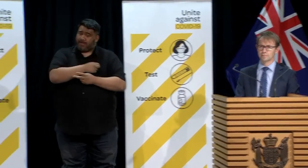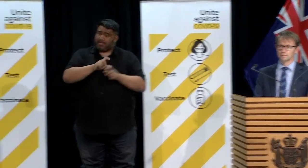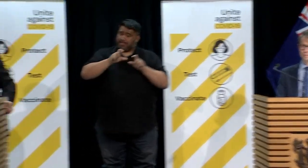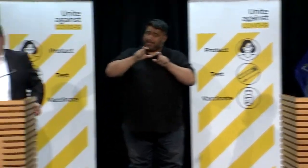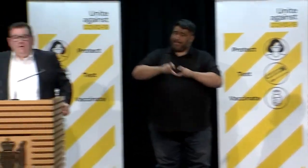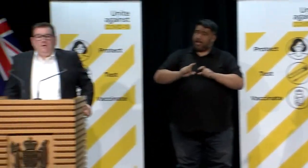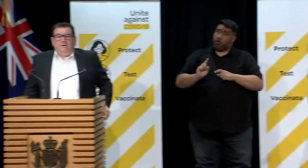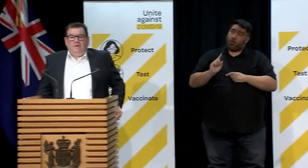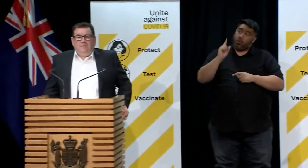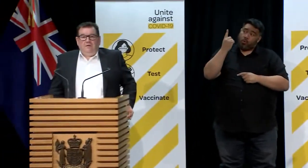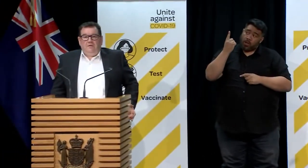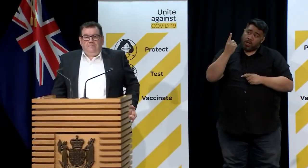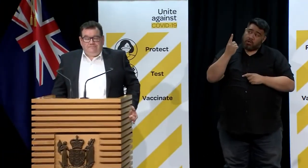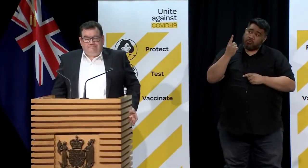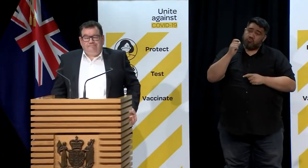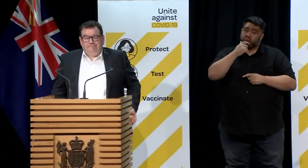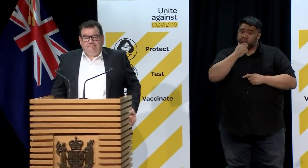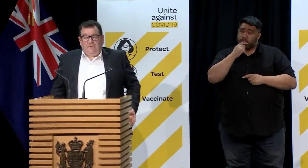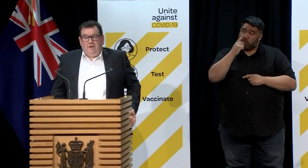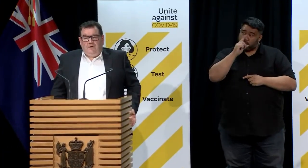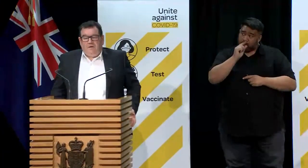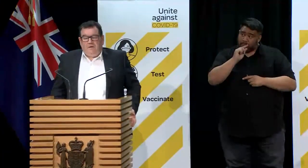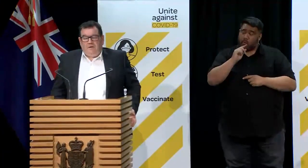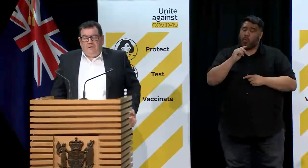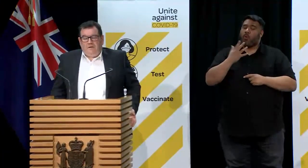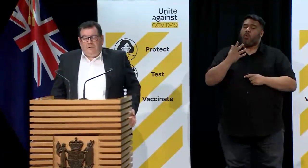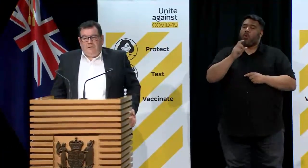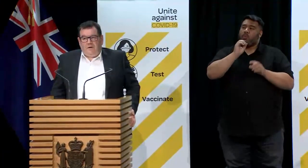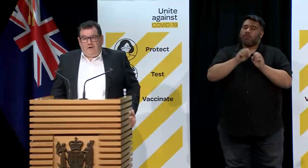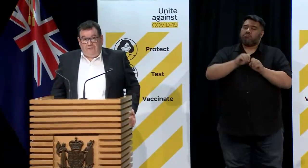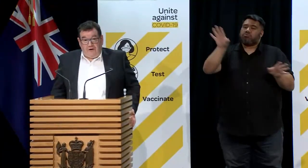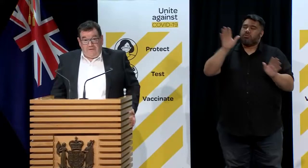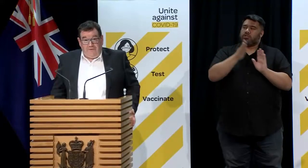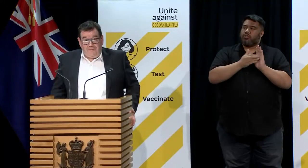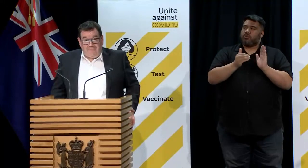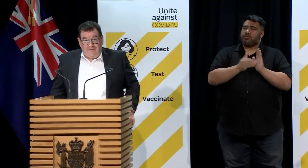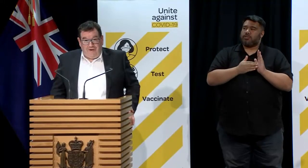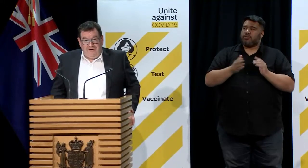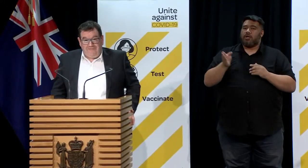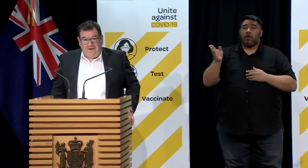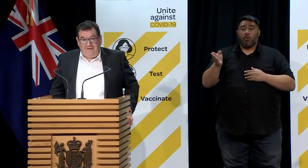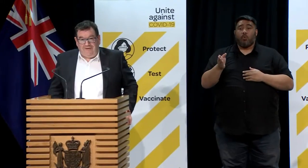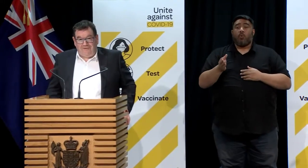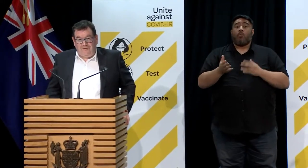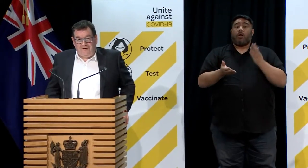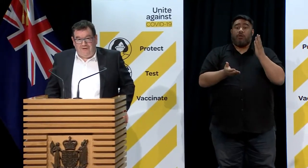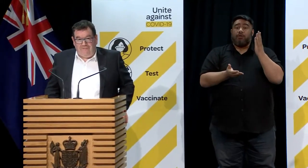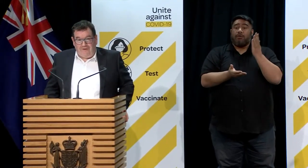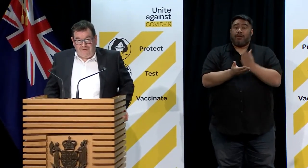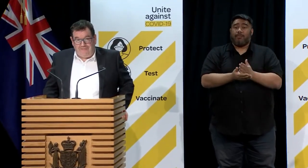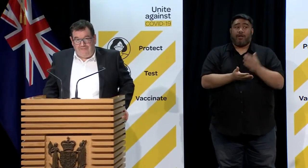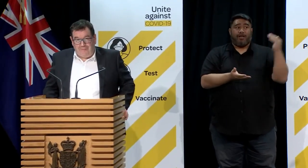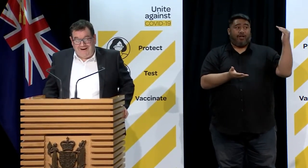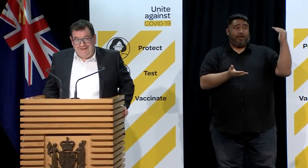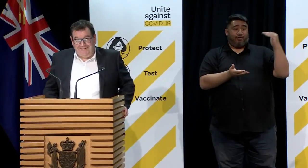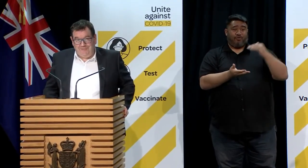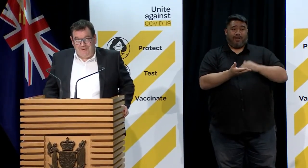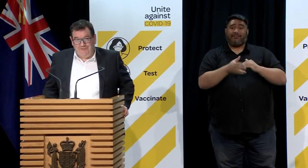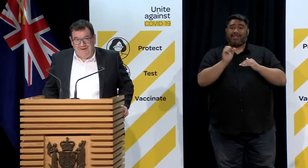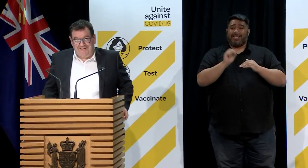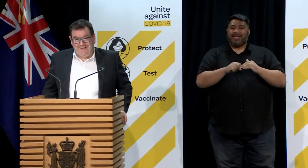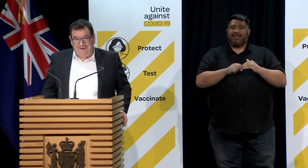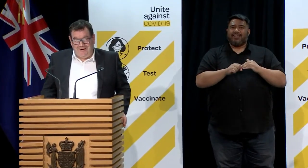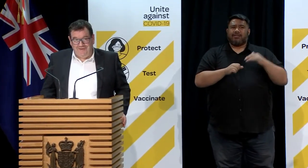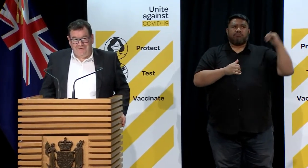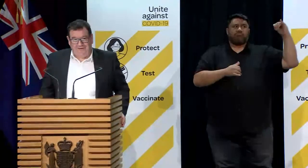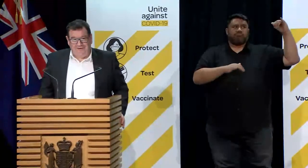that something you're thinking about? Is that necessary in terms of logistics? I can certainly confirm they've arrived. I saw a photograph of the plane's